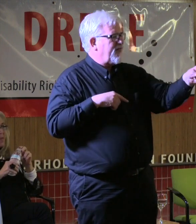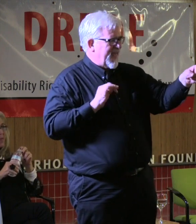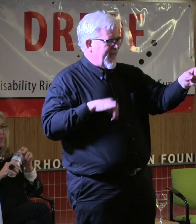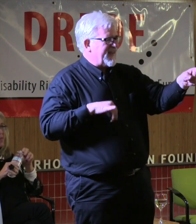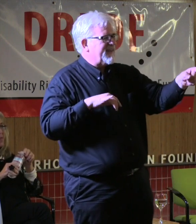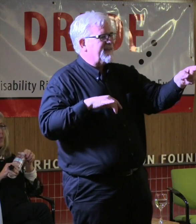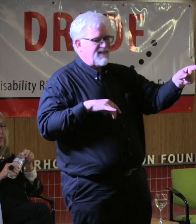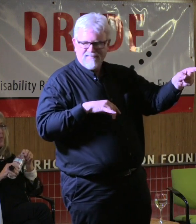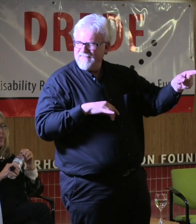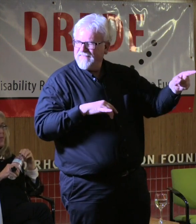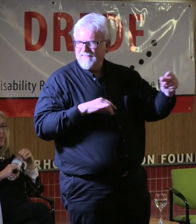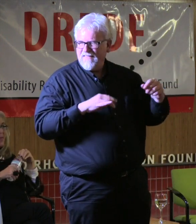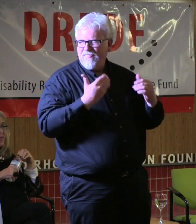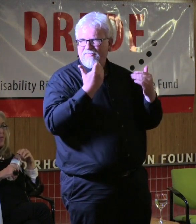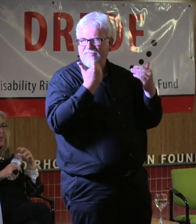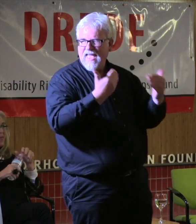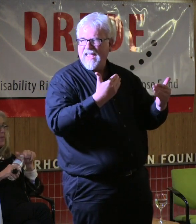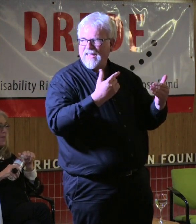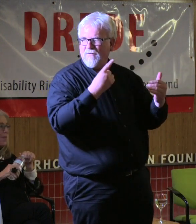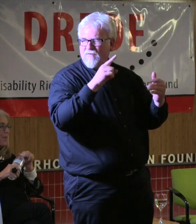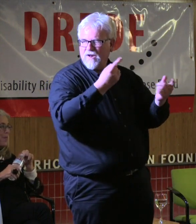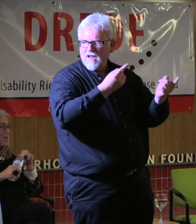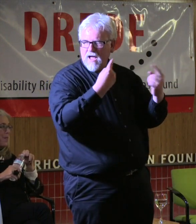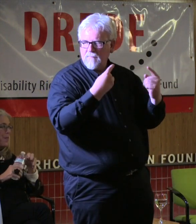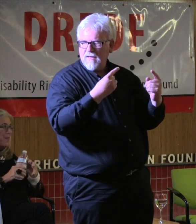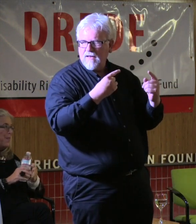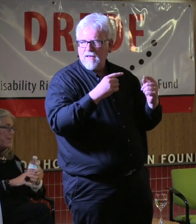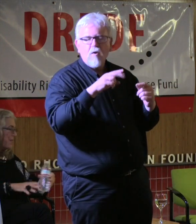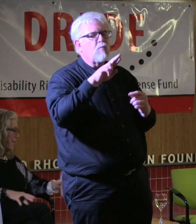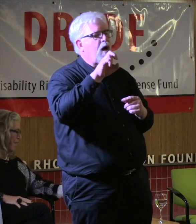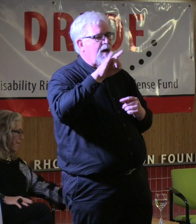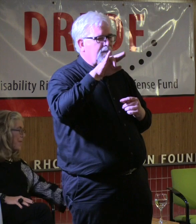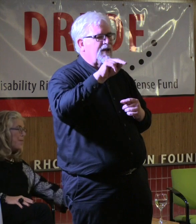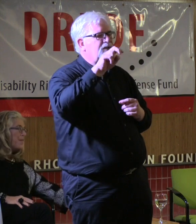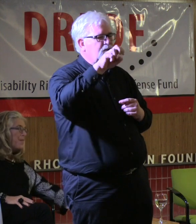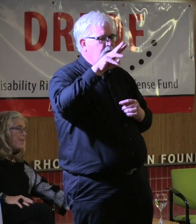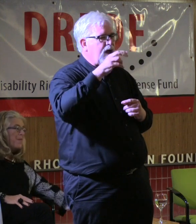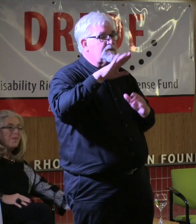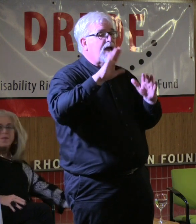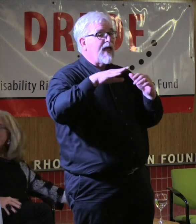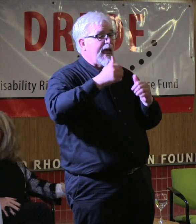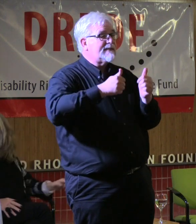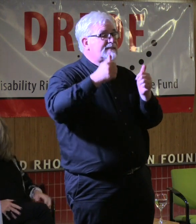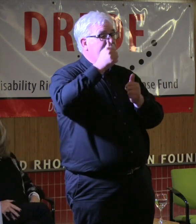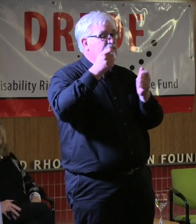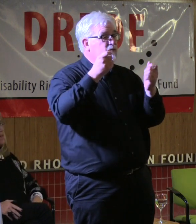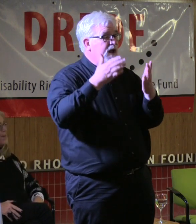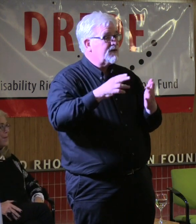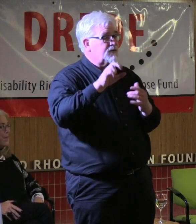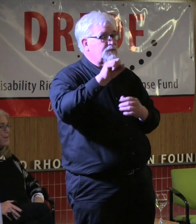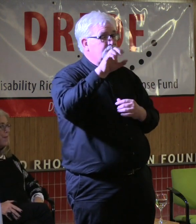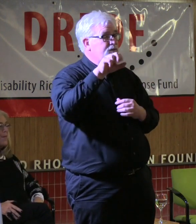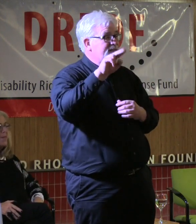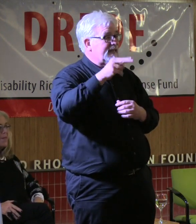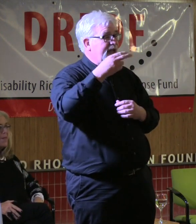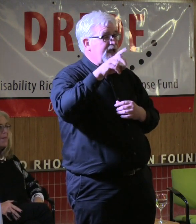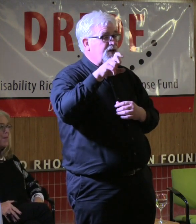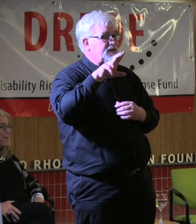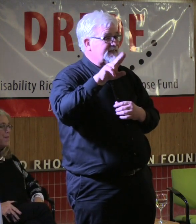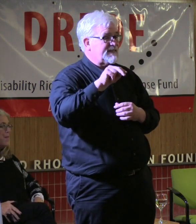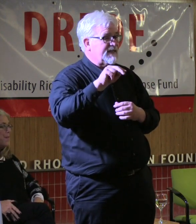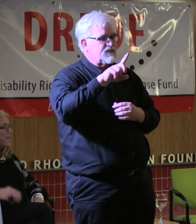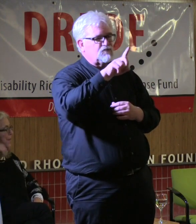over here, Rhonda. Thank you for coming out, for all you do. Your executive director, Susan Henderson, who's also here. Where did I